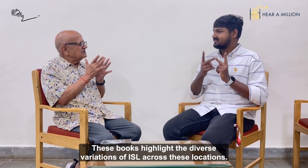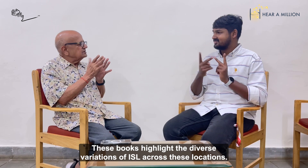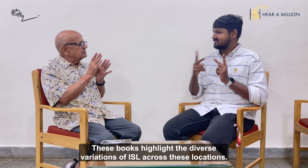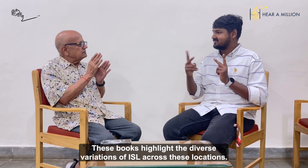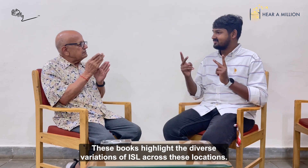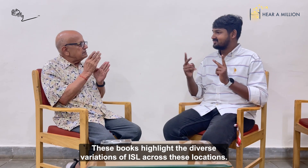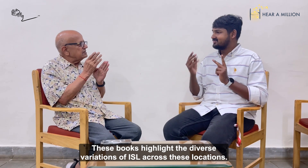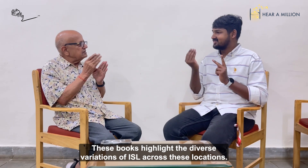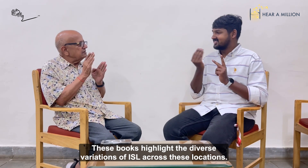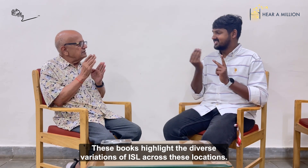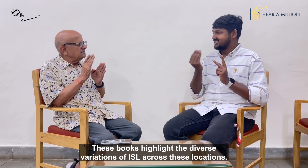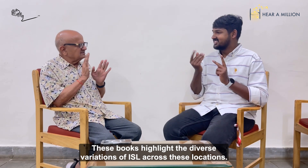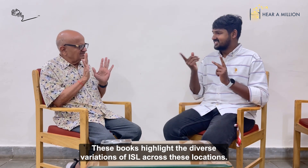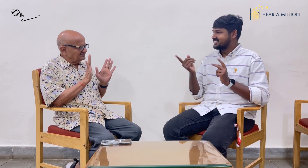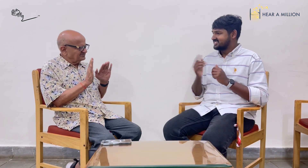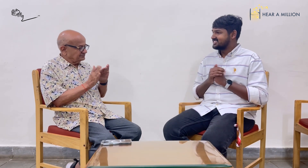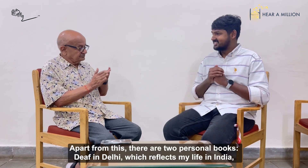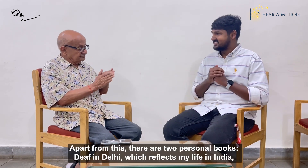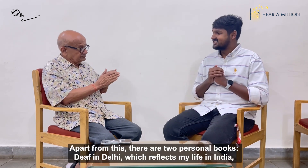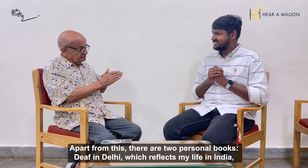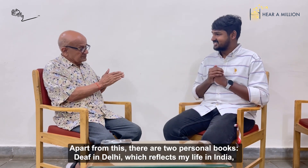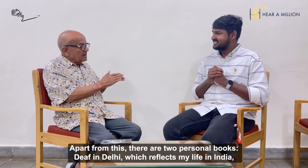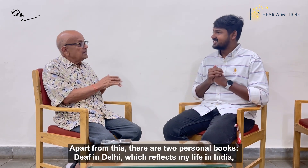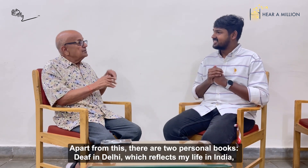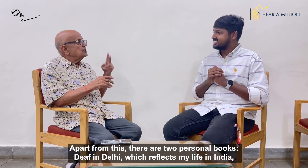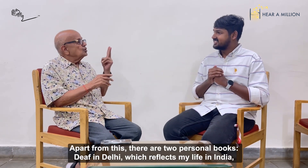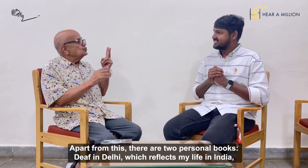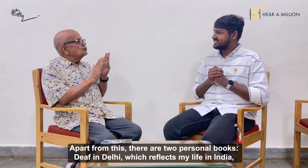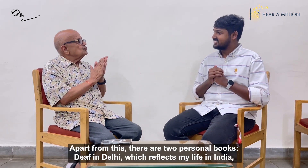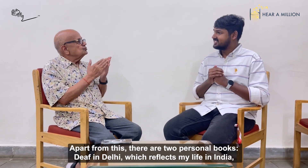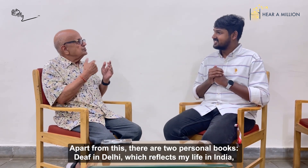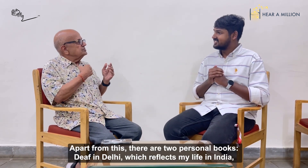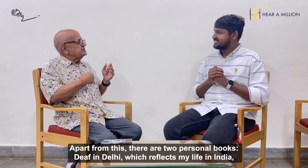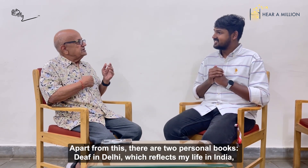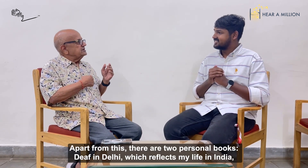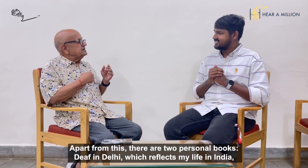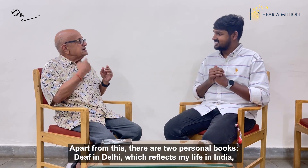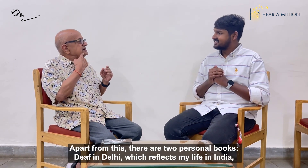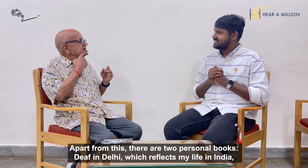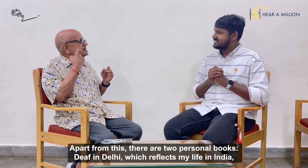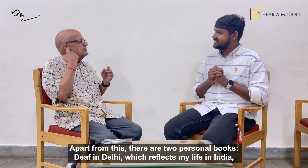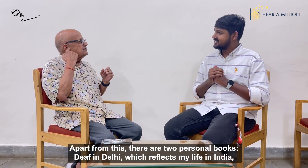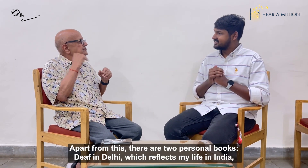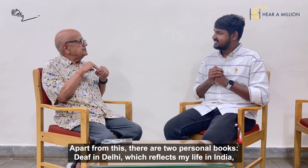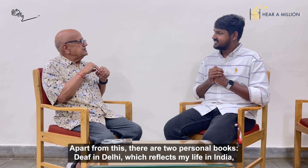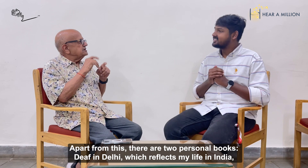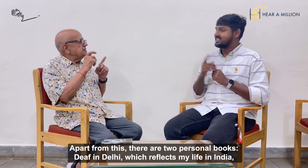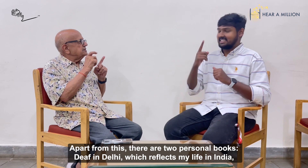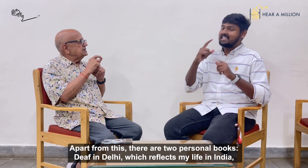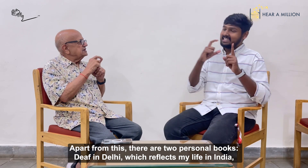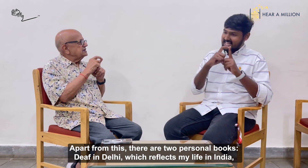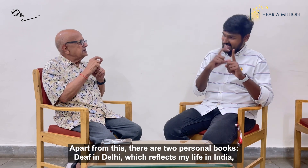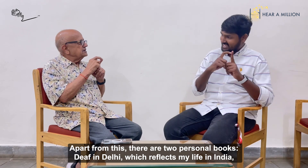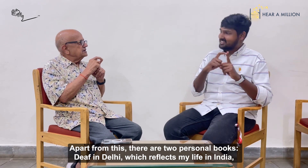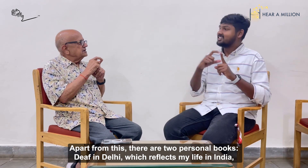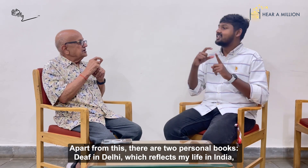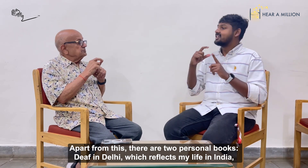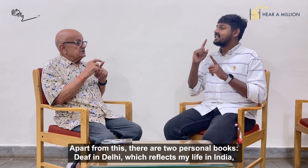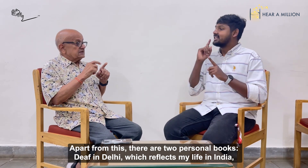books highlight the diverse variation of ISL. Apart from these, there are 2 personal books, Deaf in Delhi, which reflects